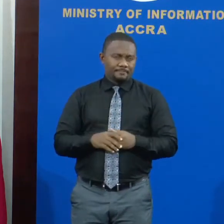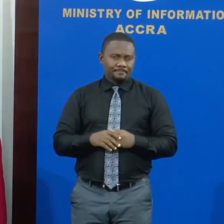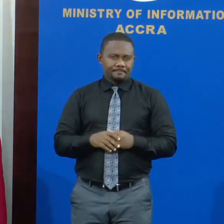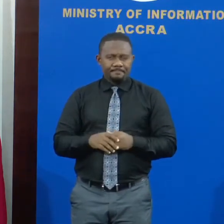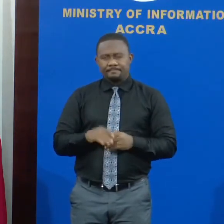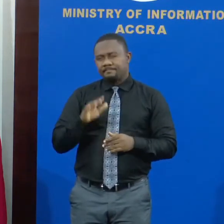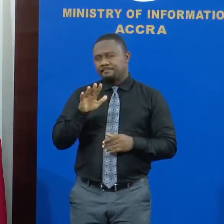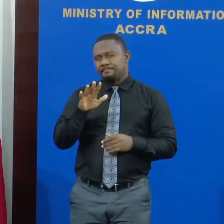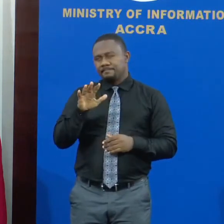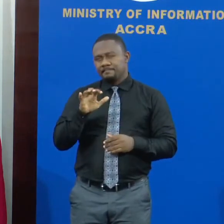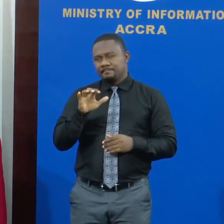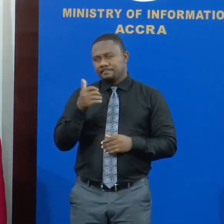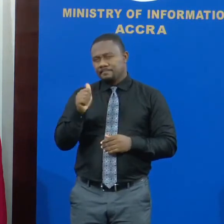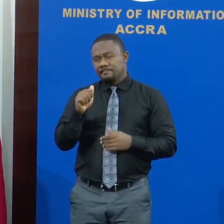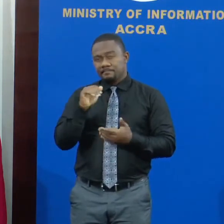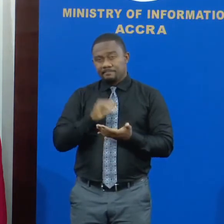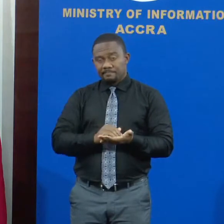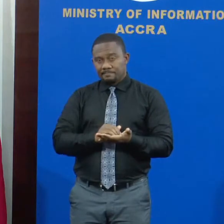some